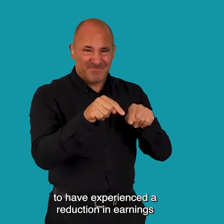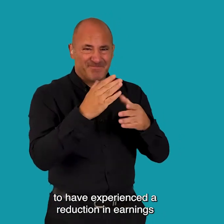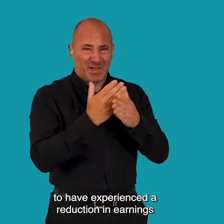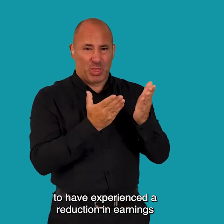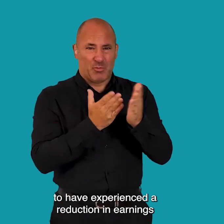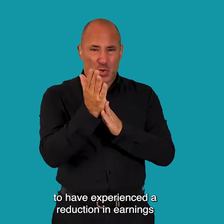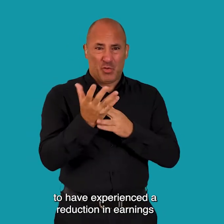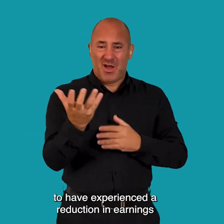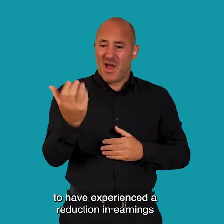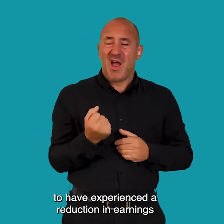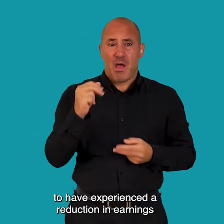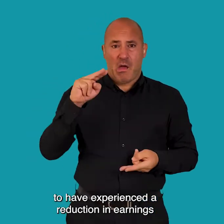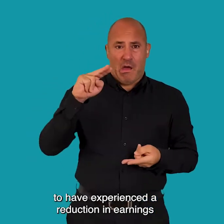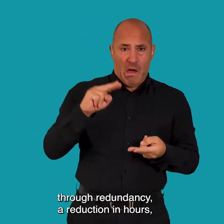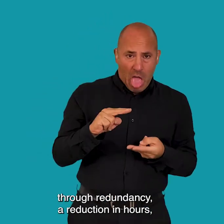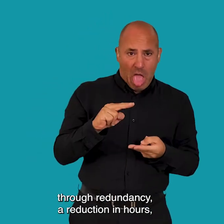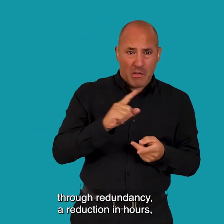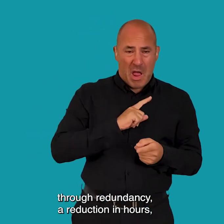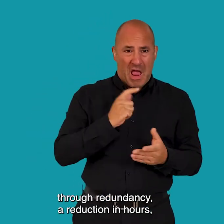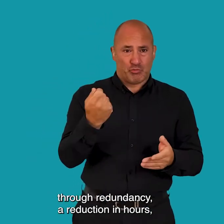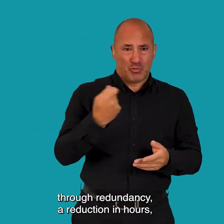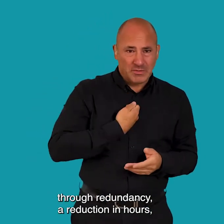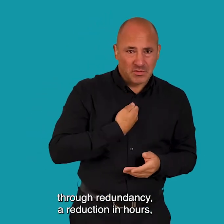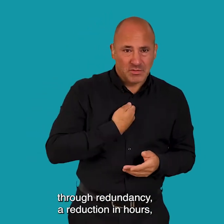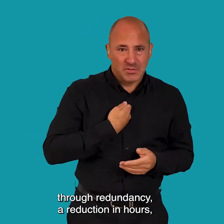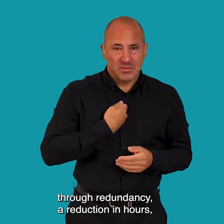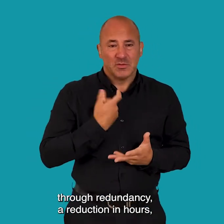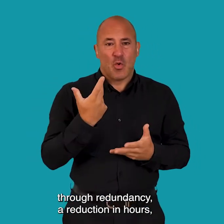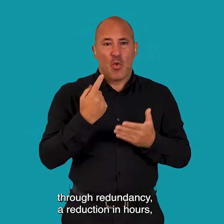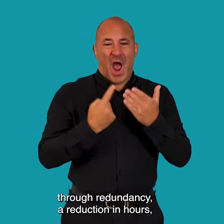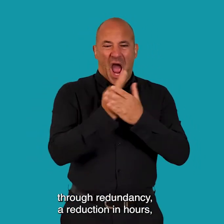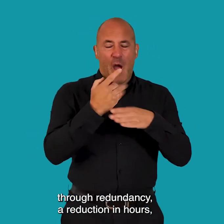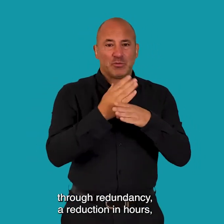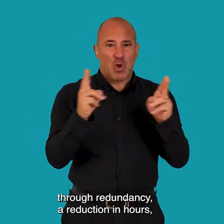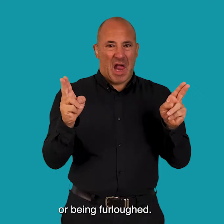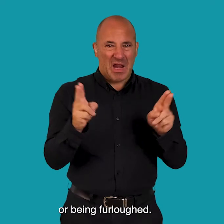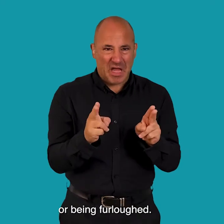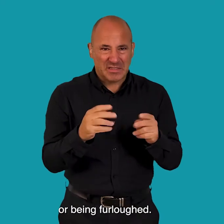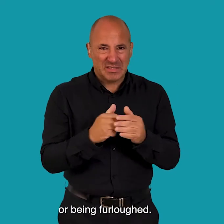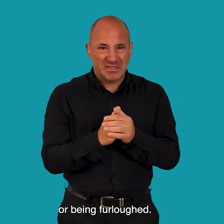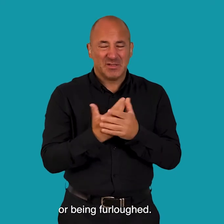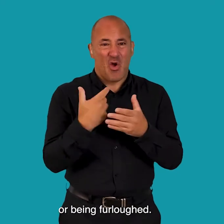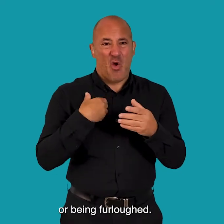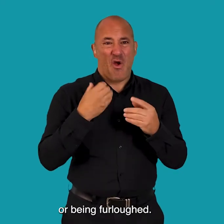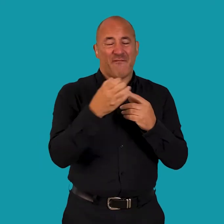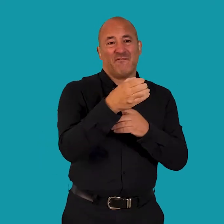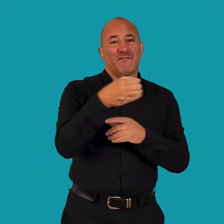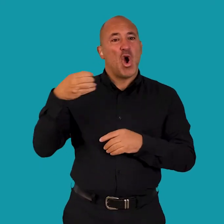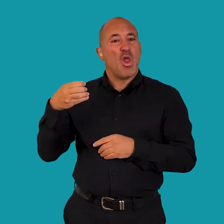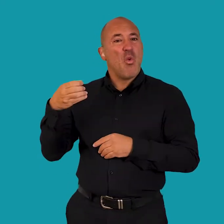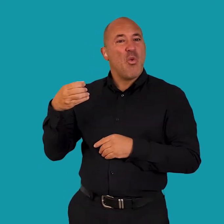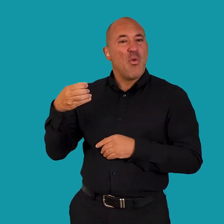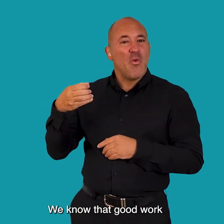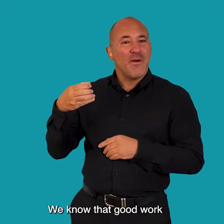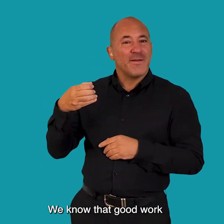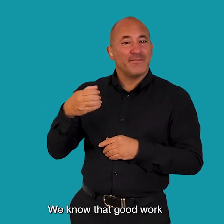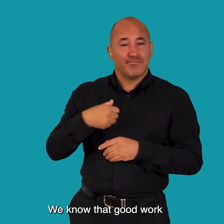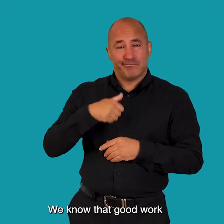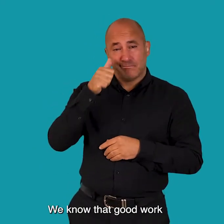a reduction in earnings through redundancy, a reduction in hours, or being furloughed. We know that good